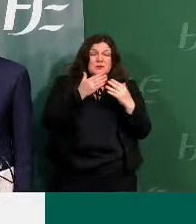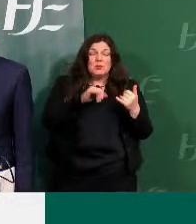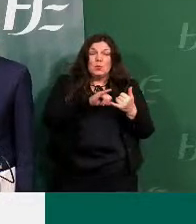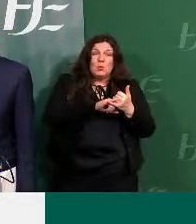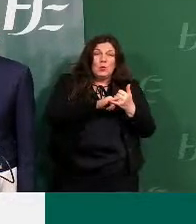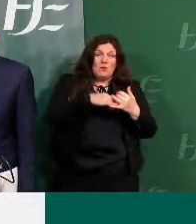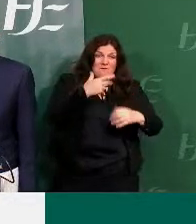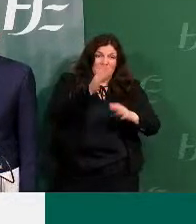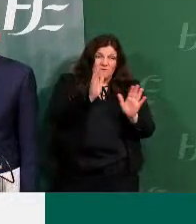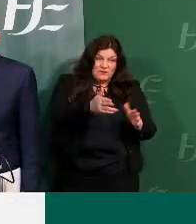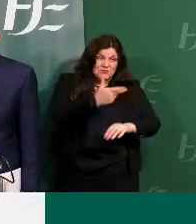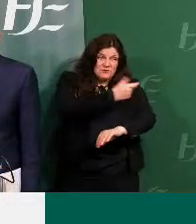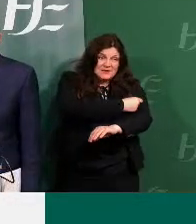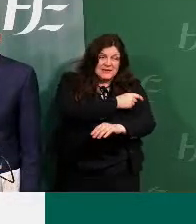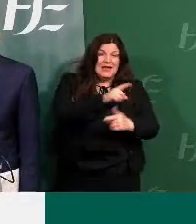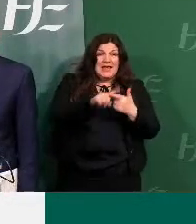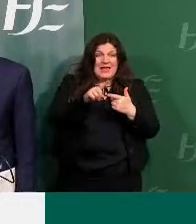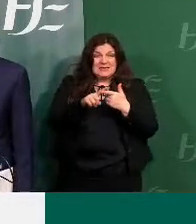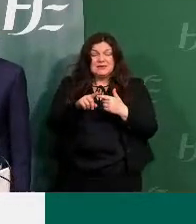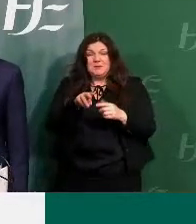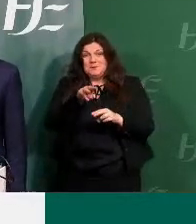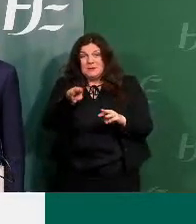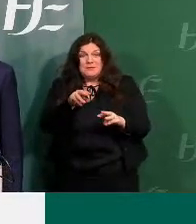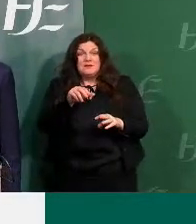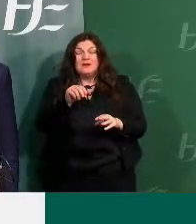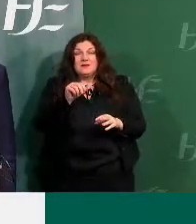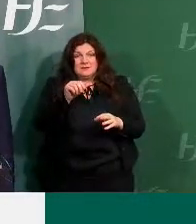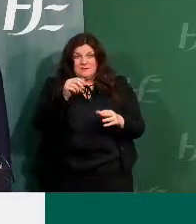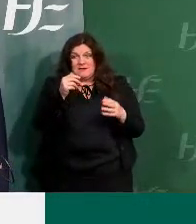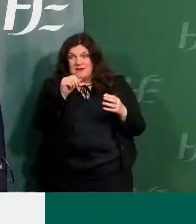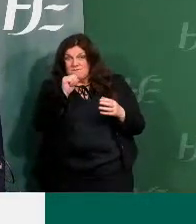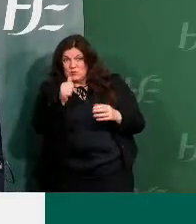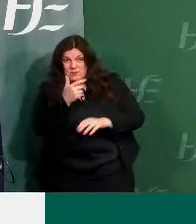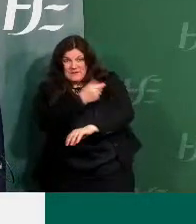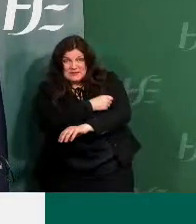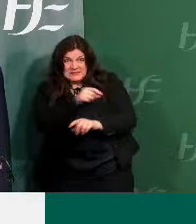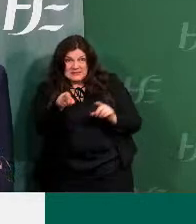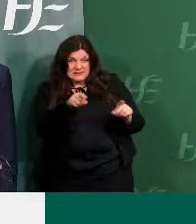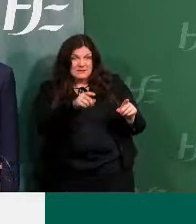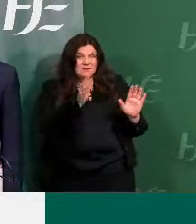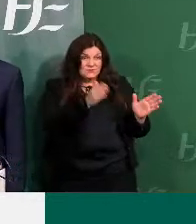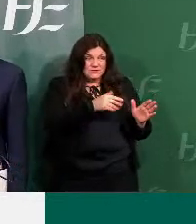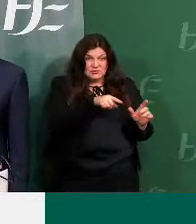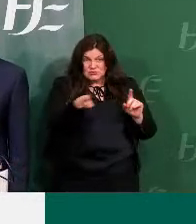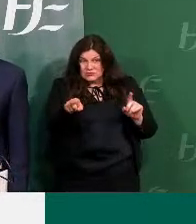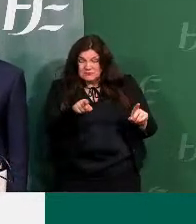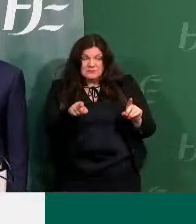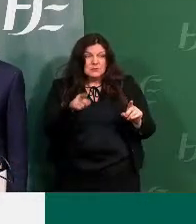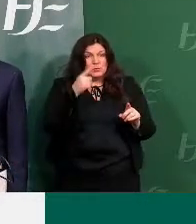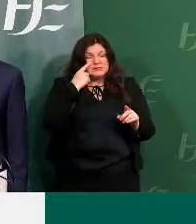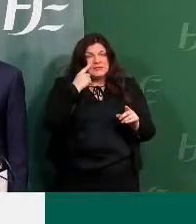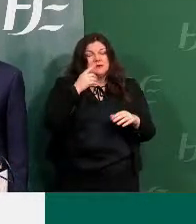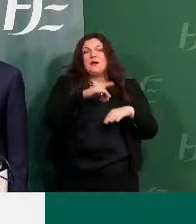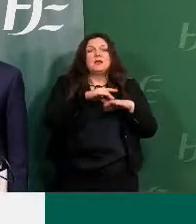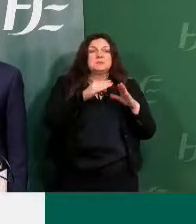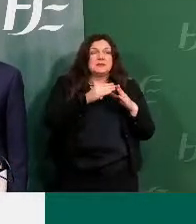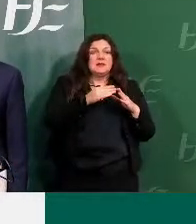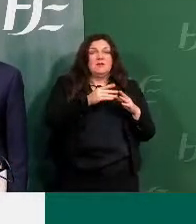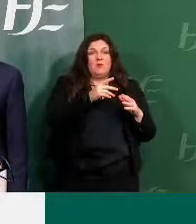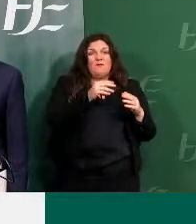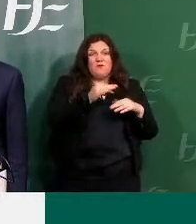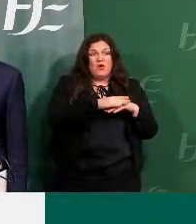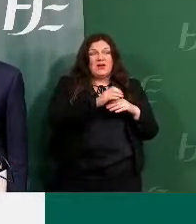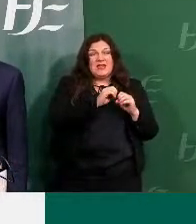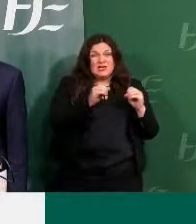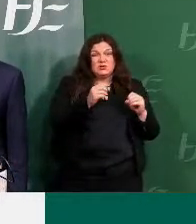those who are not vaccinated. That yellow line on the left-hand graph shows hospitalization rates per 100,000, in